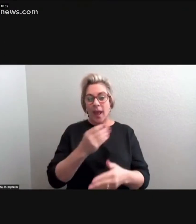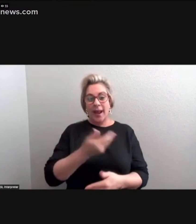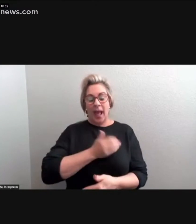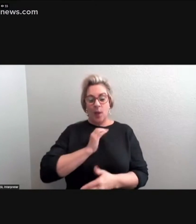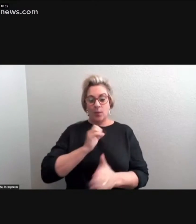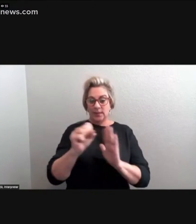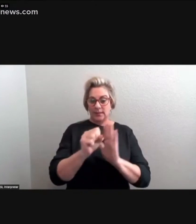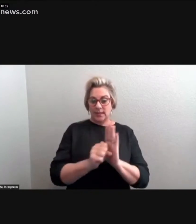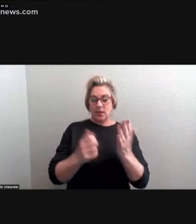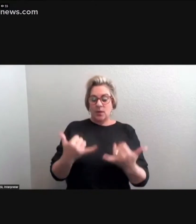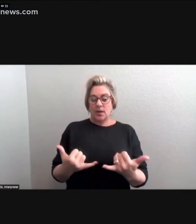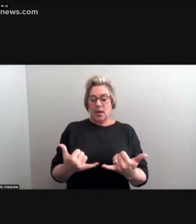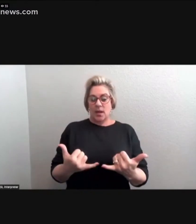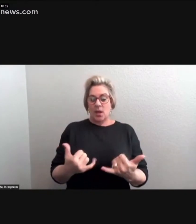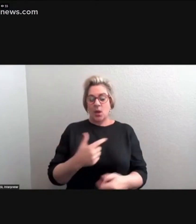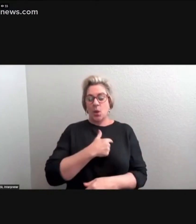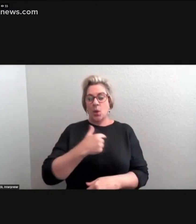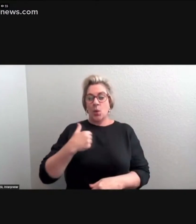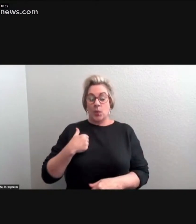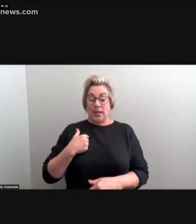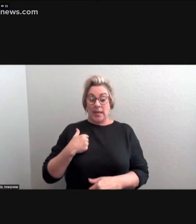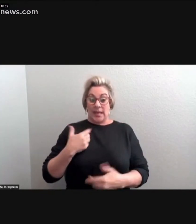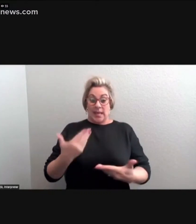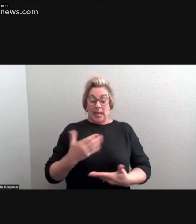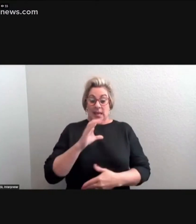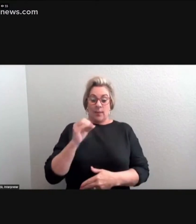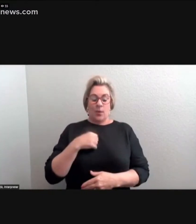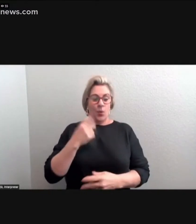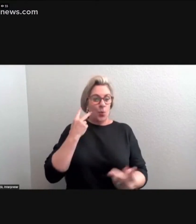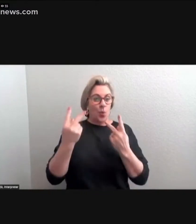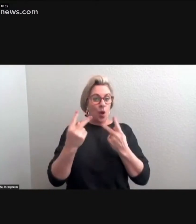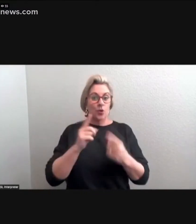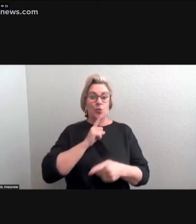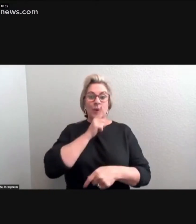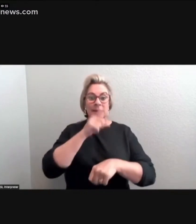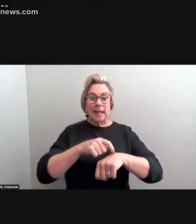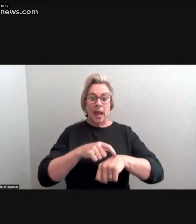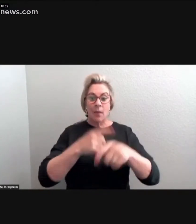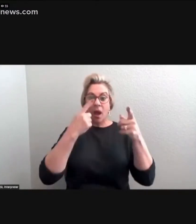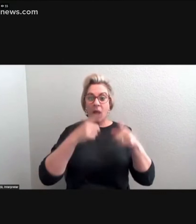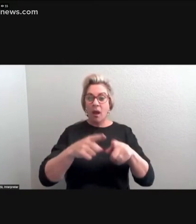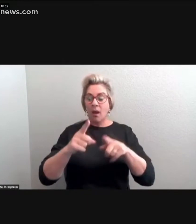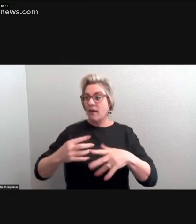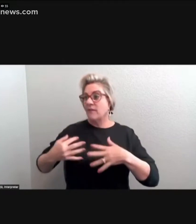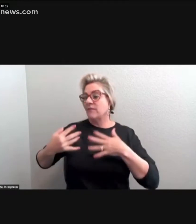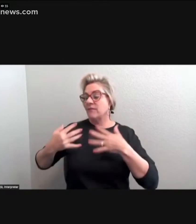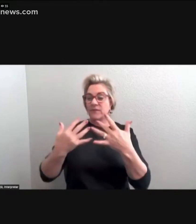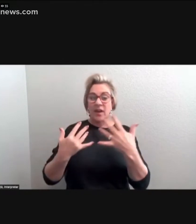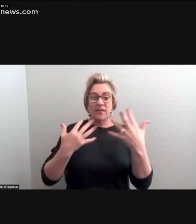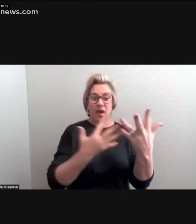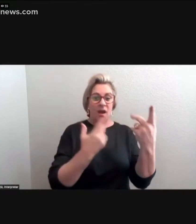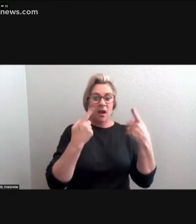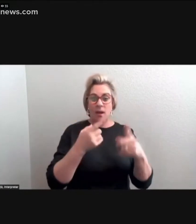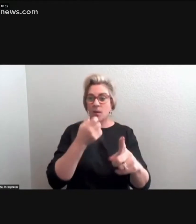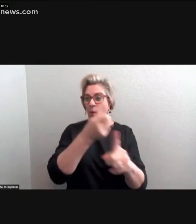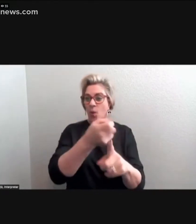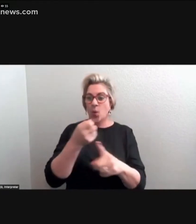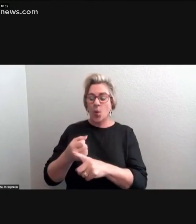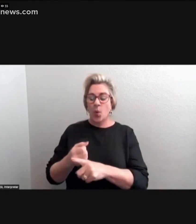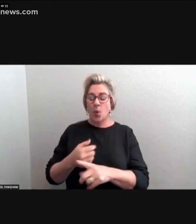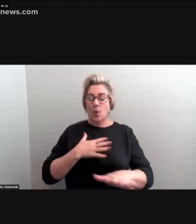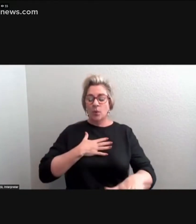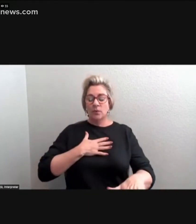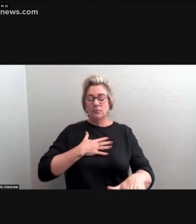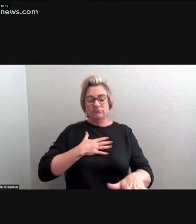time. We at Civitas watched in real time as these communities were devastated by wildfire. And we were